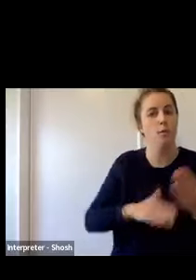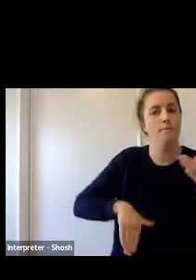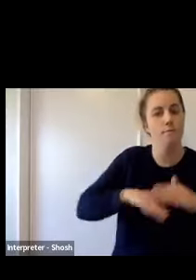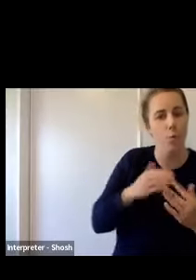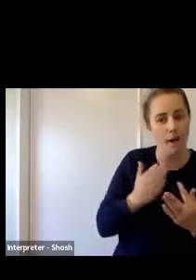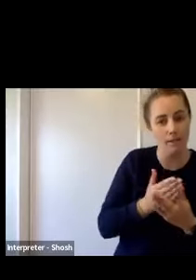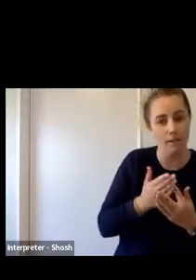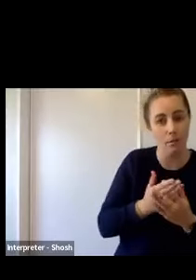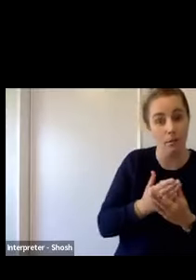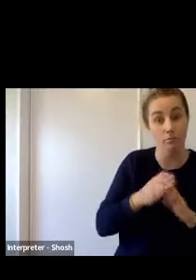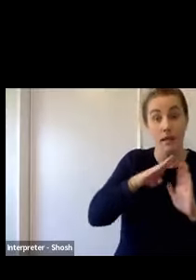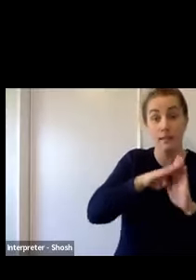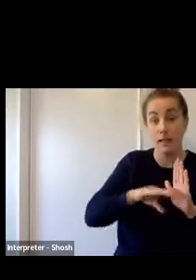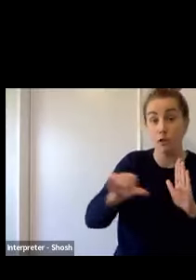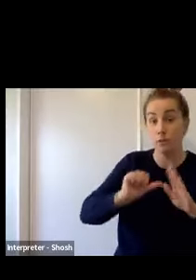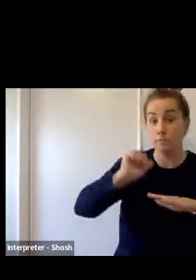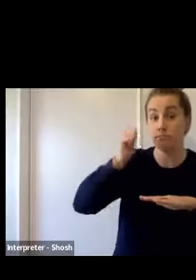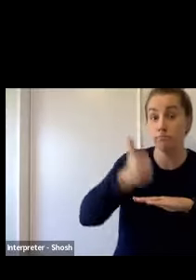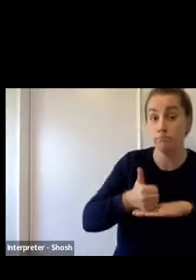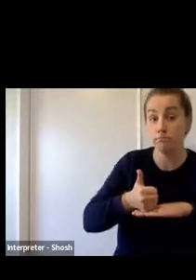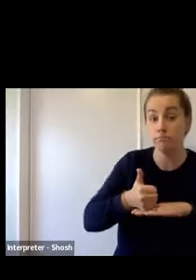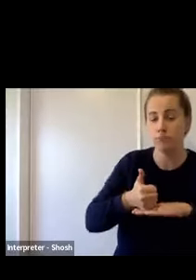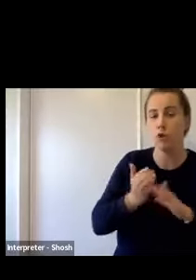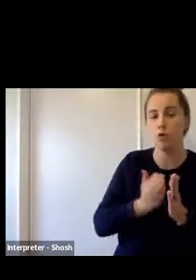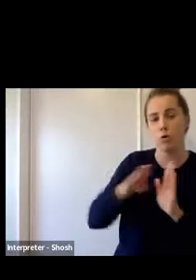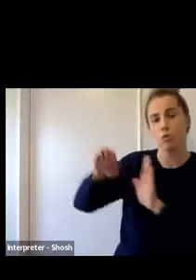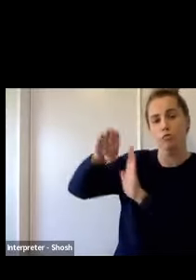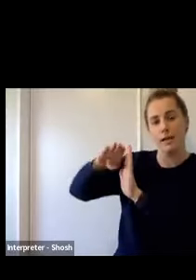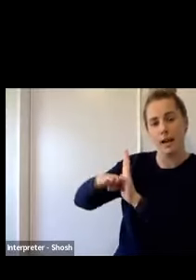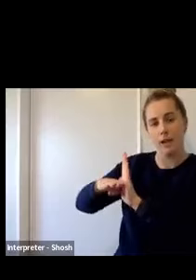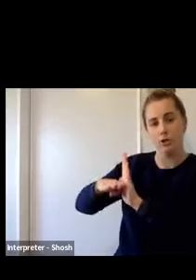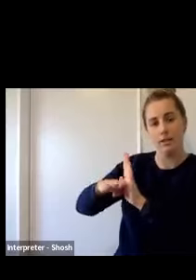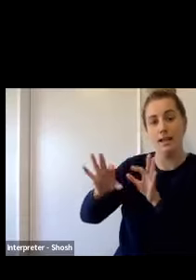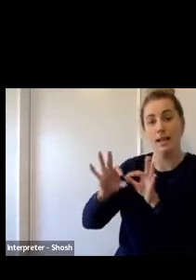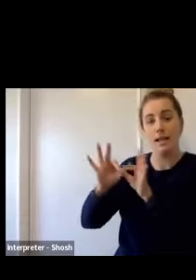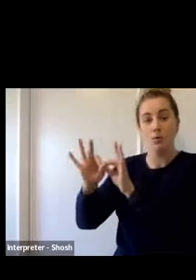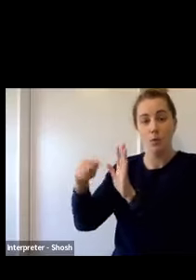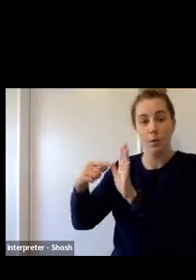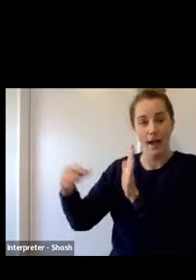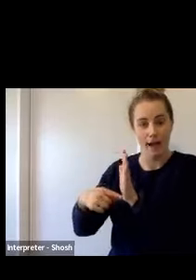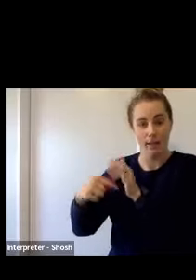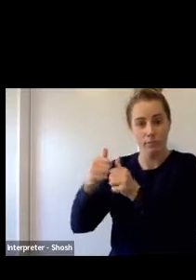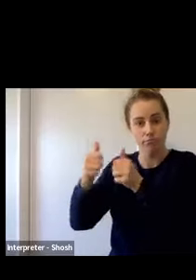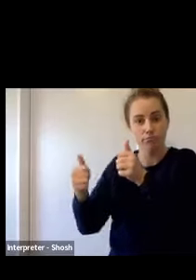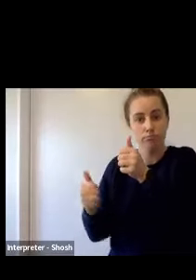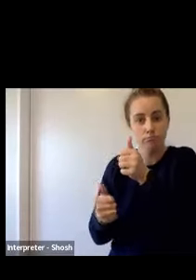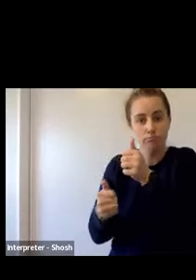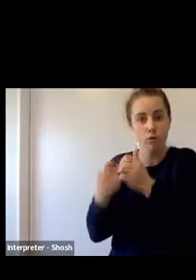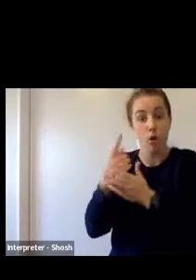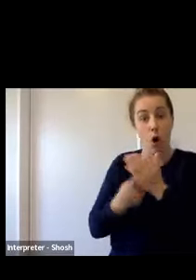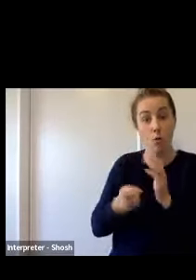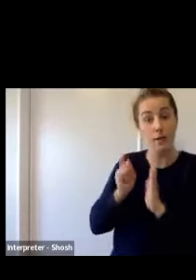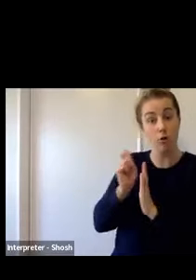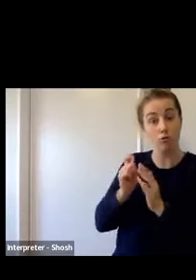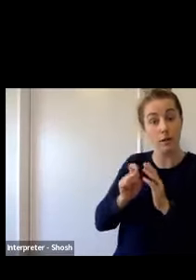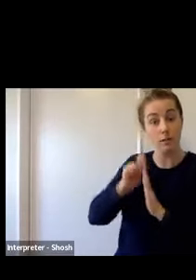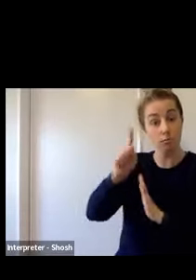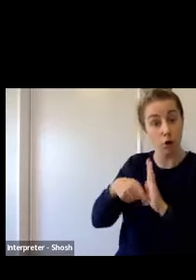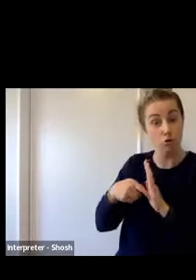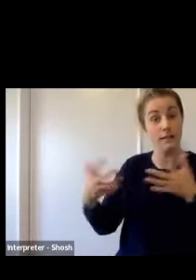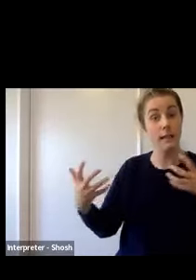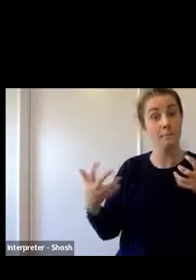standards should then be established via regulations made under the Act such that only a construction project whose plans meet